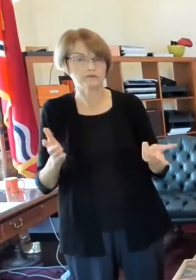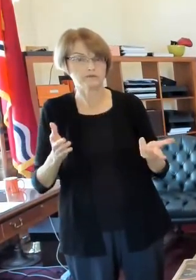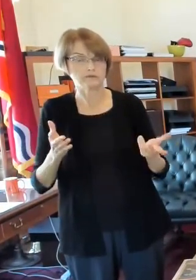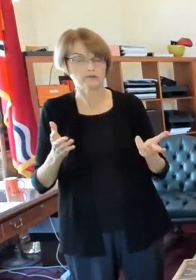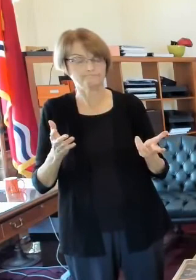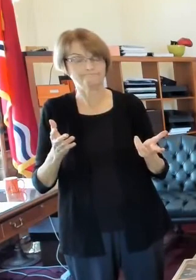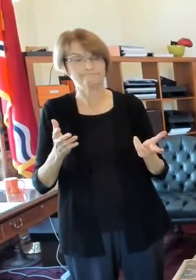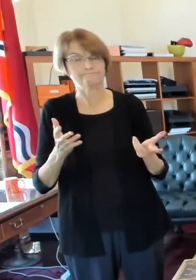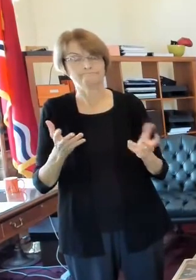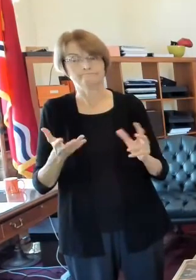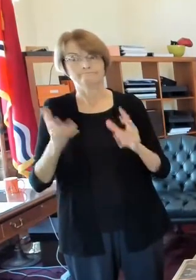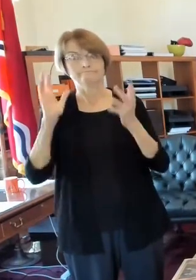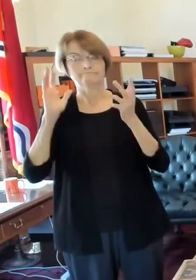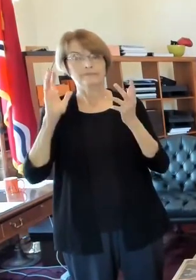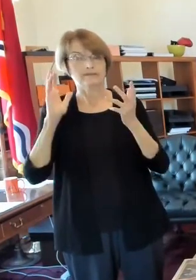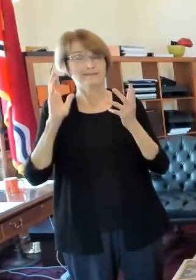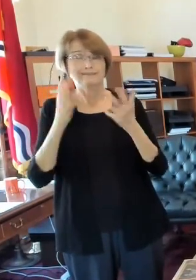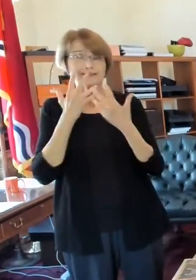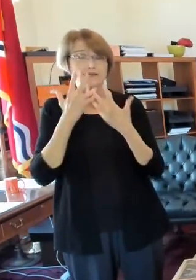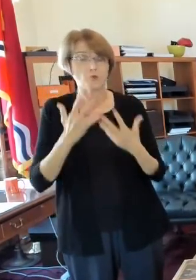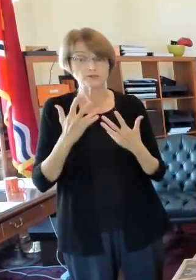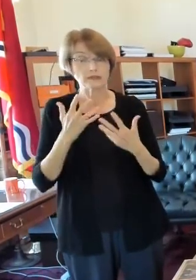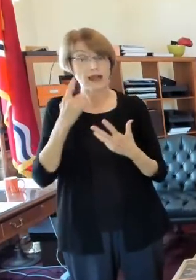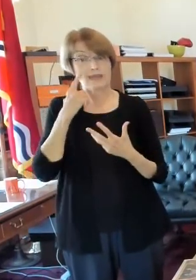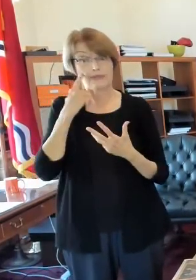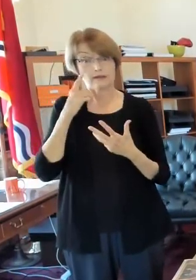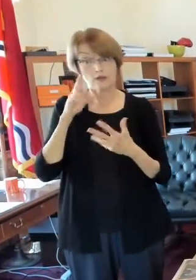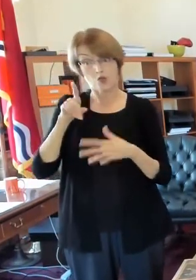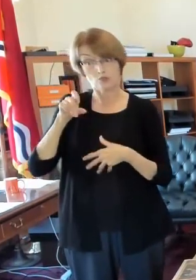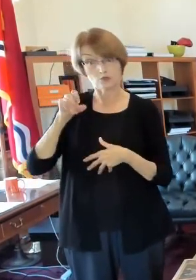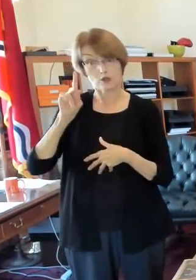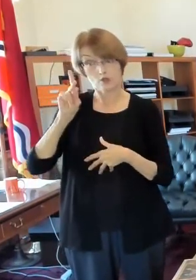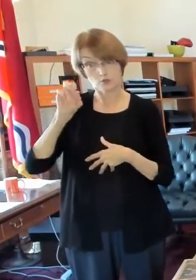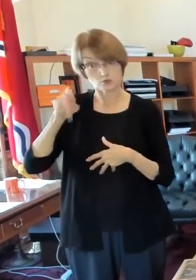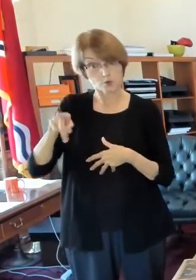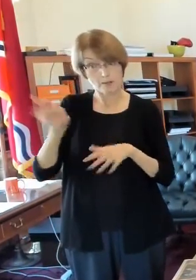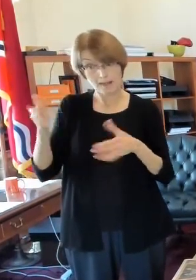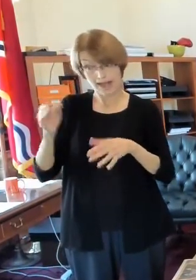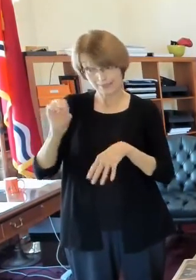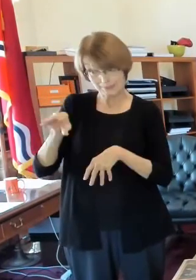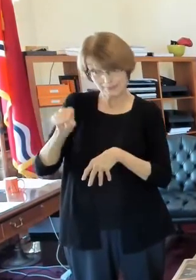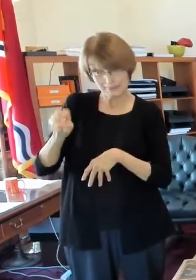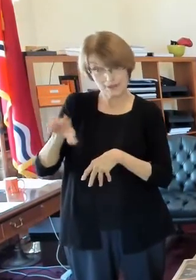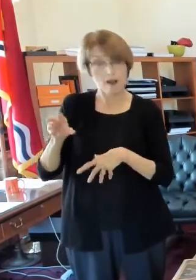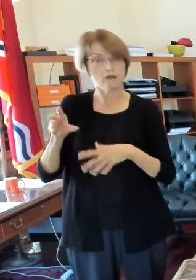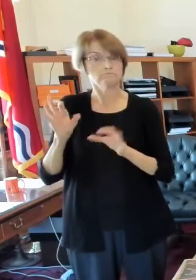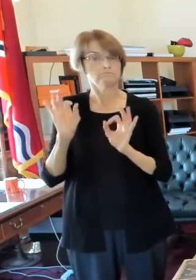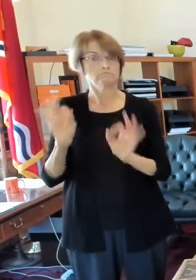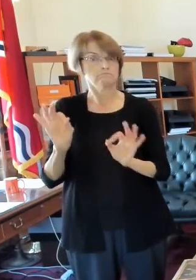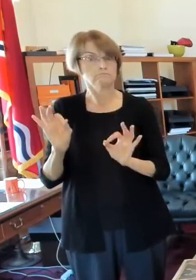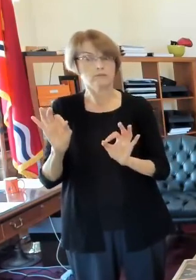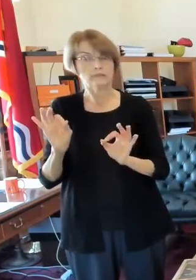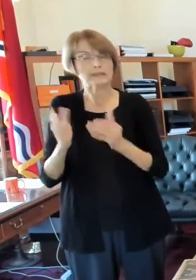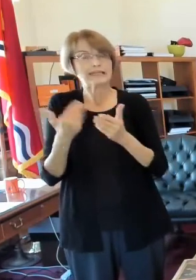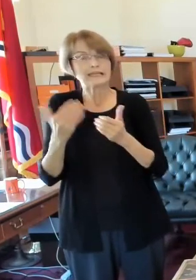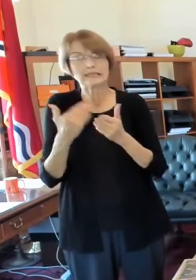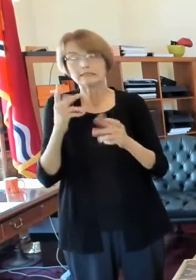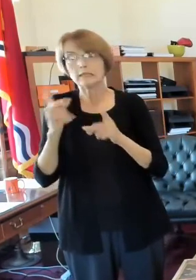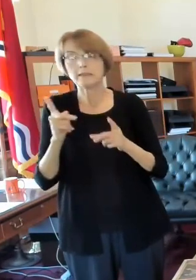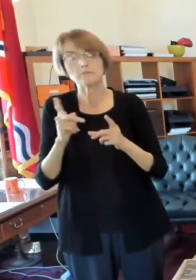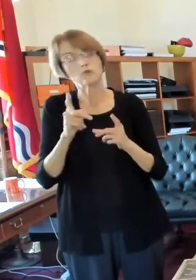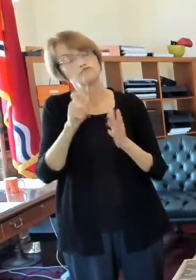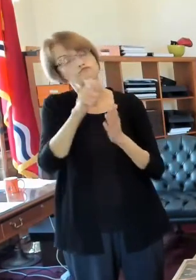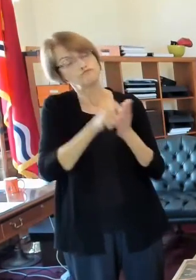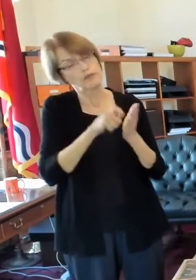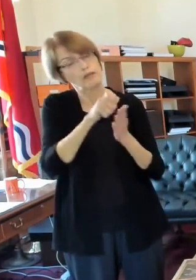these ballot drop boxes would be a great convenience to people who could go by and put